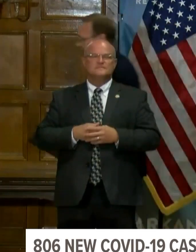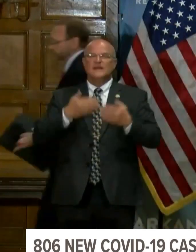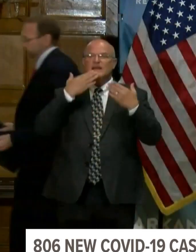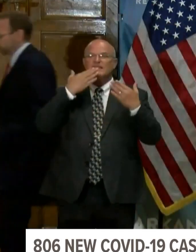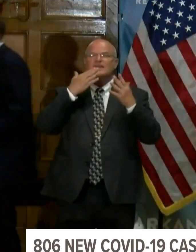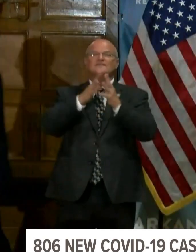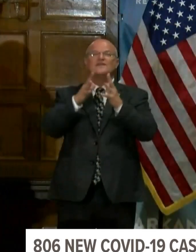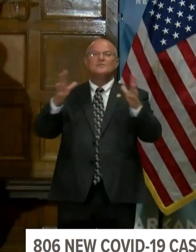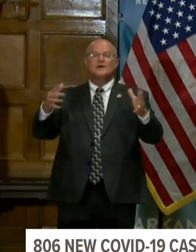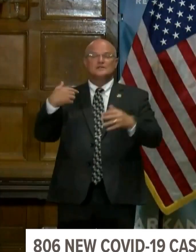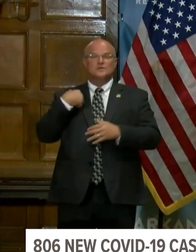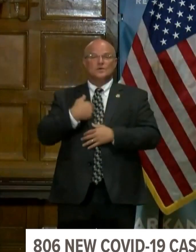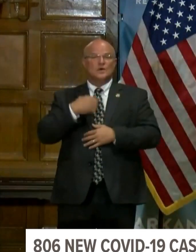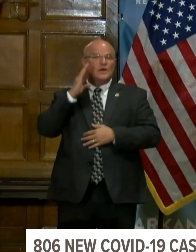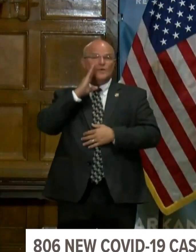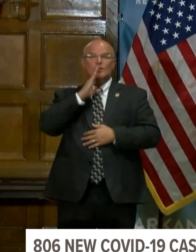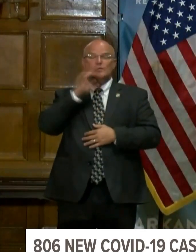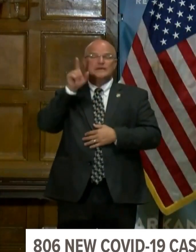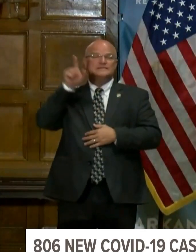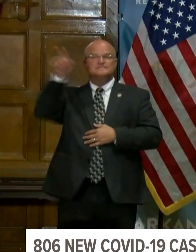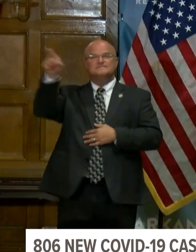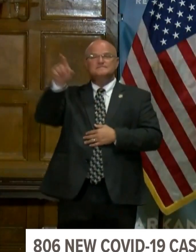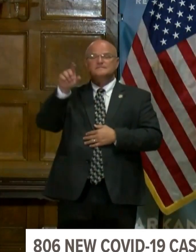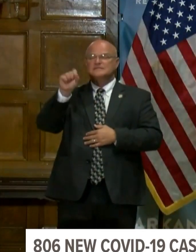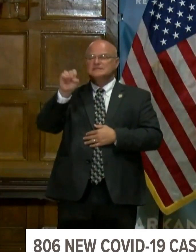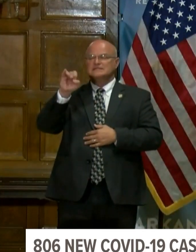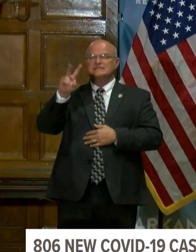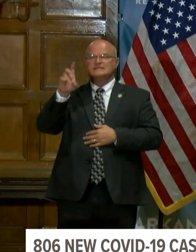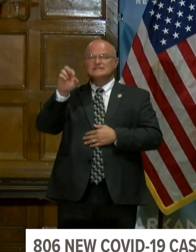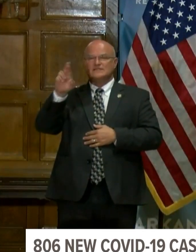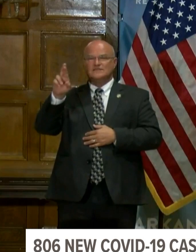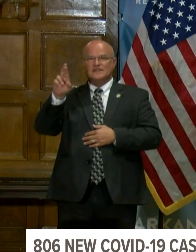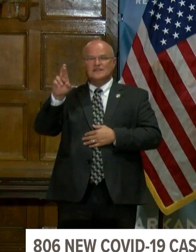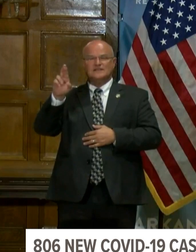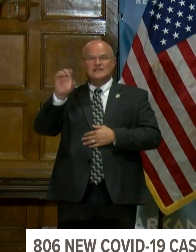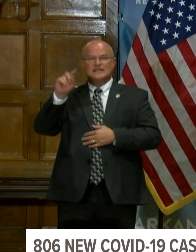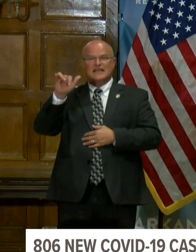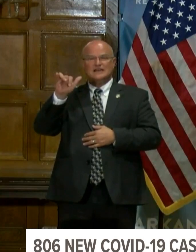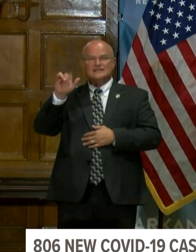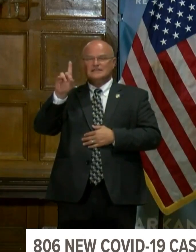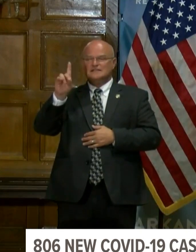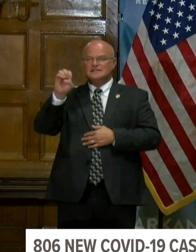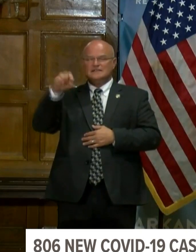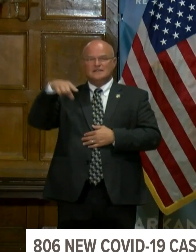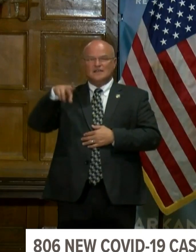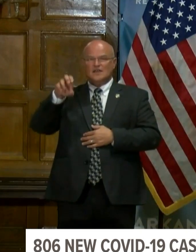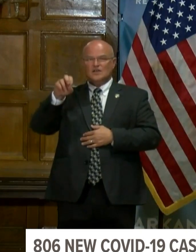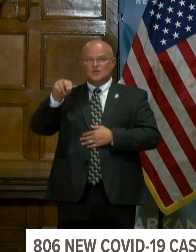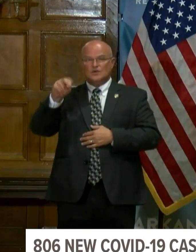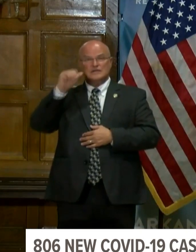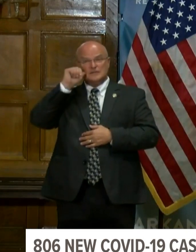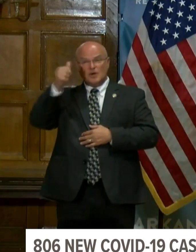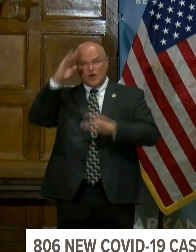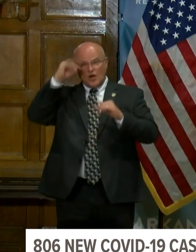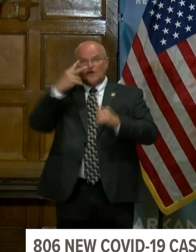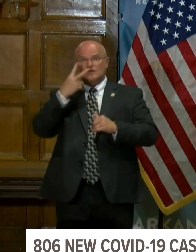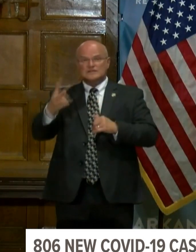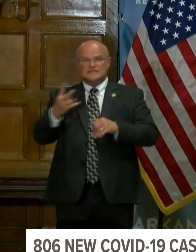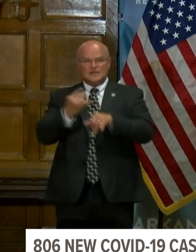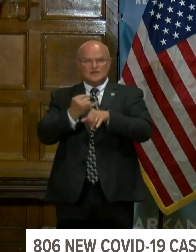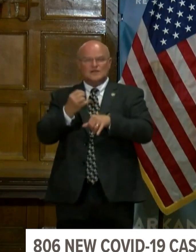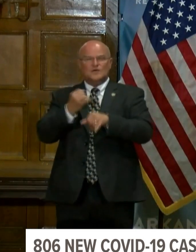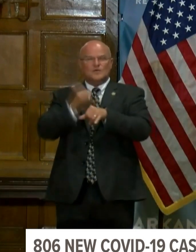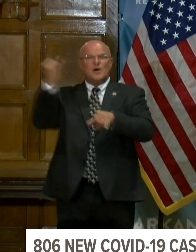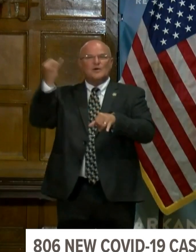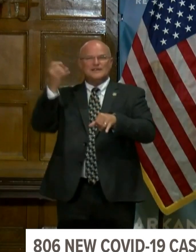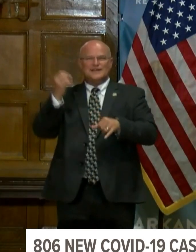Thank you very much. We will be in Sevier County, DeQueen tomorrow. And so hopefully we'll see you remotely.